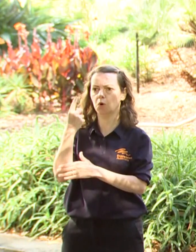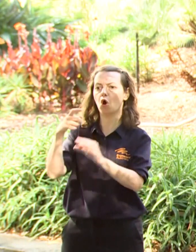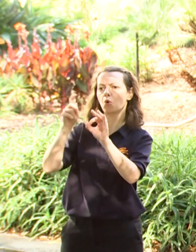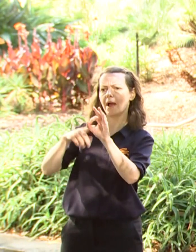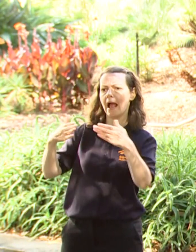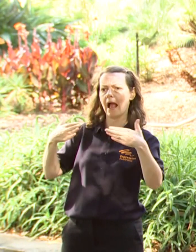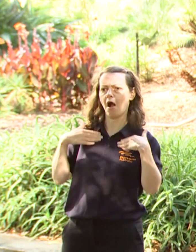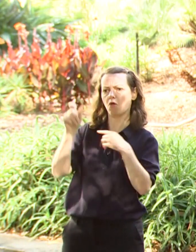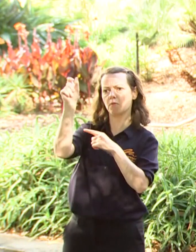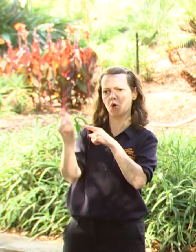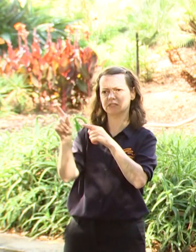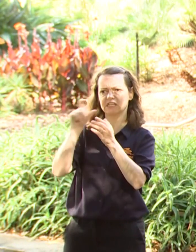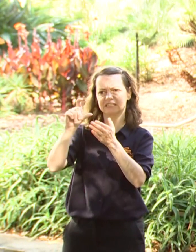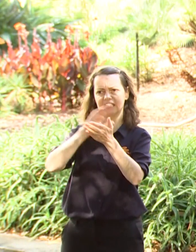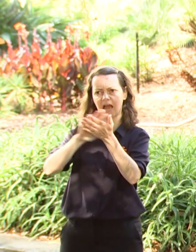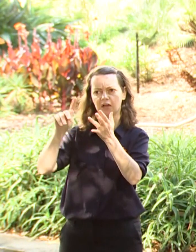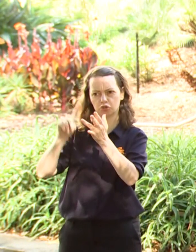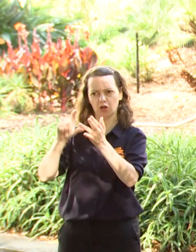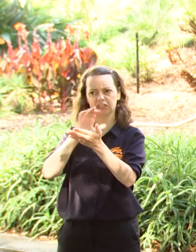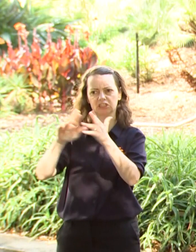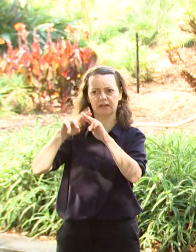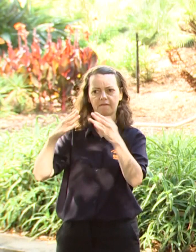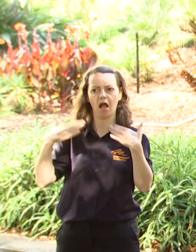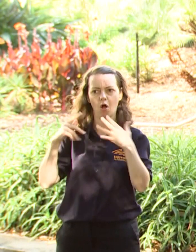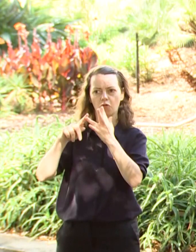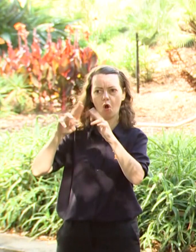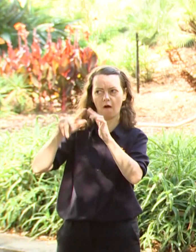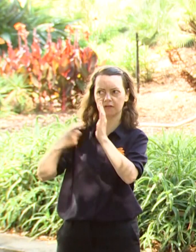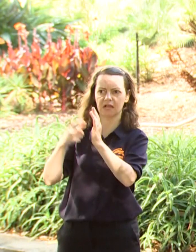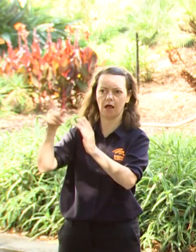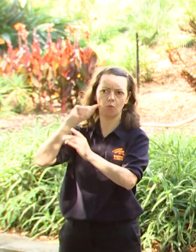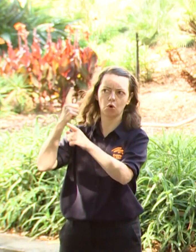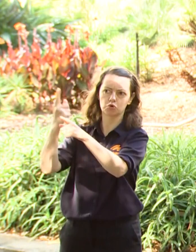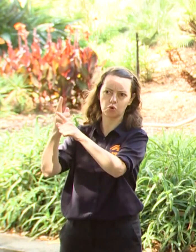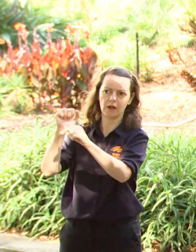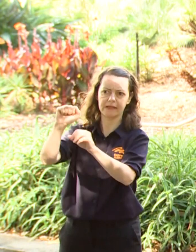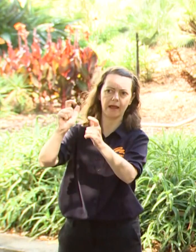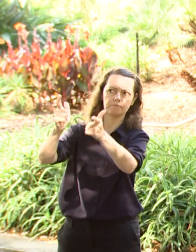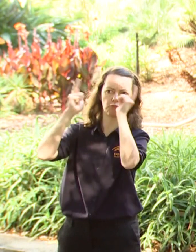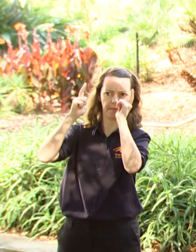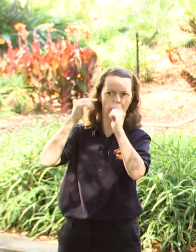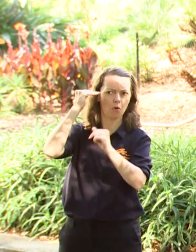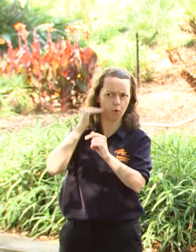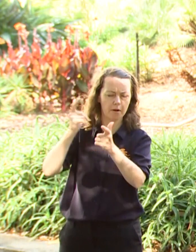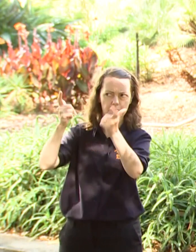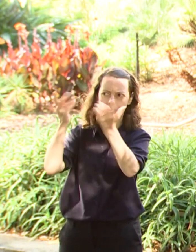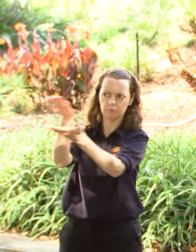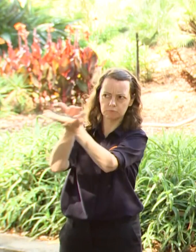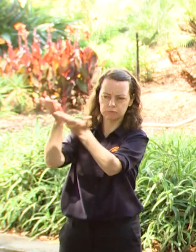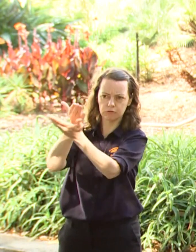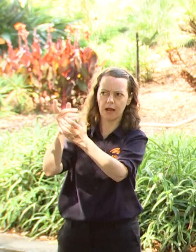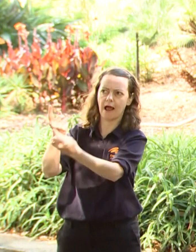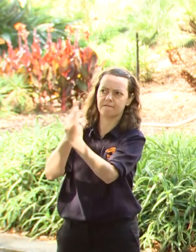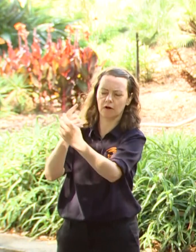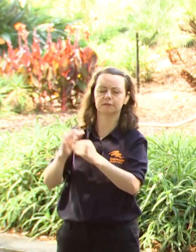as we possibly can be for all those different groups of people, and hopefully that's only a matter of hours off. Just on the investigation in Melbourne, the Vermont South